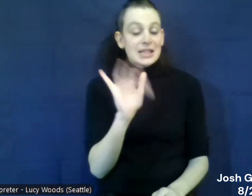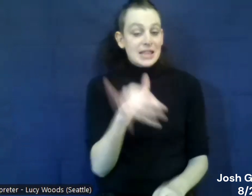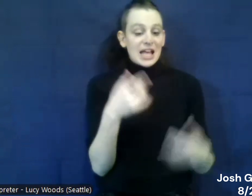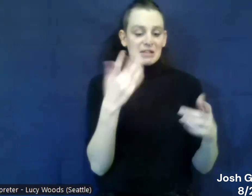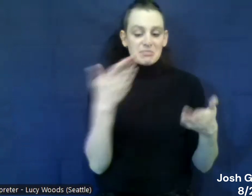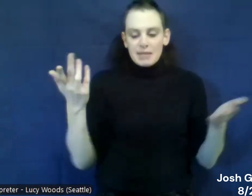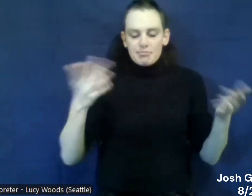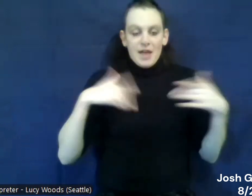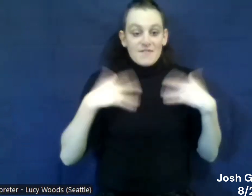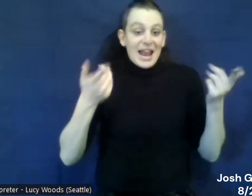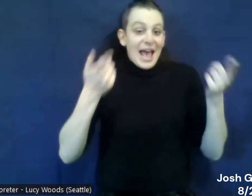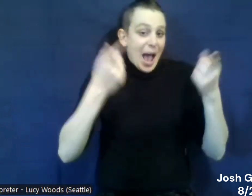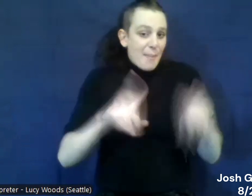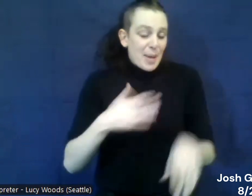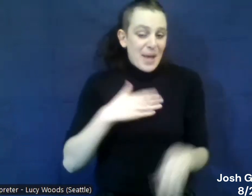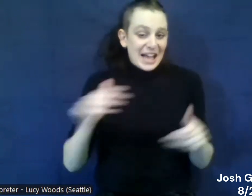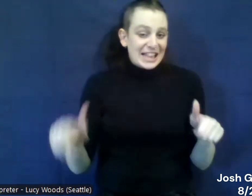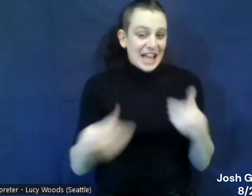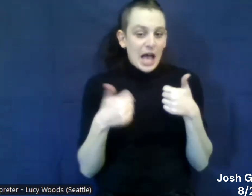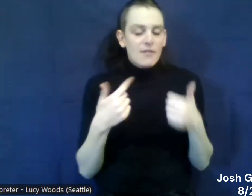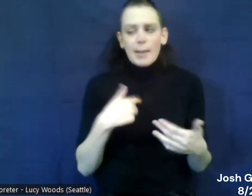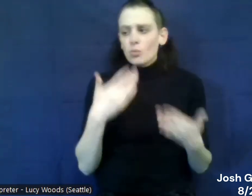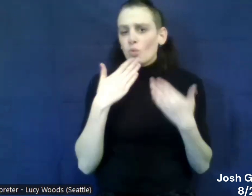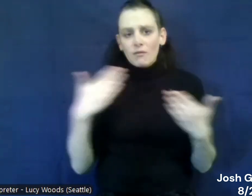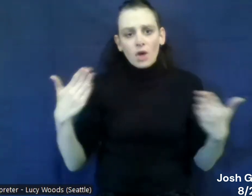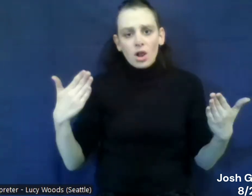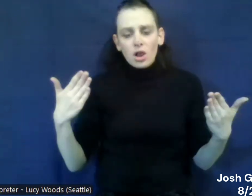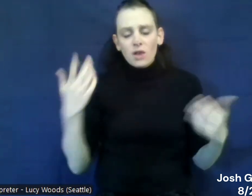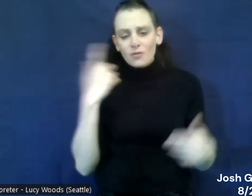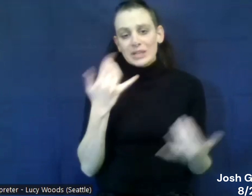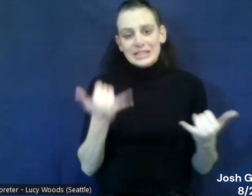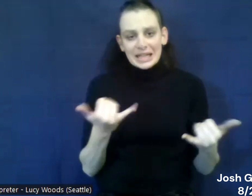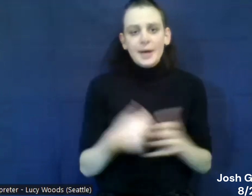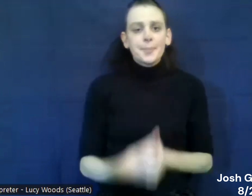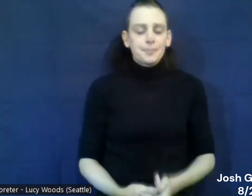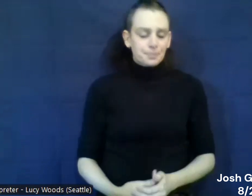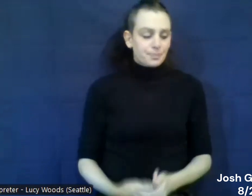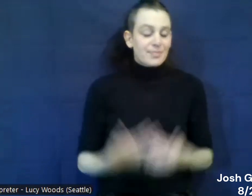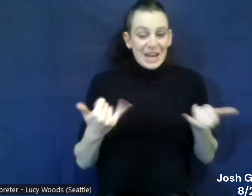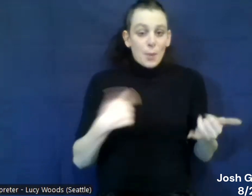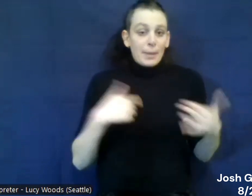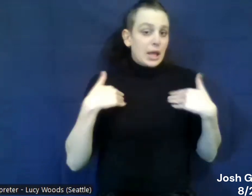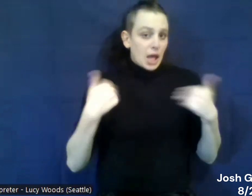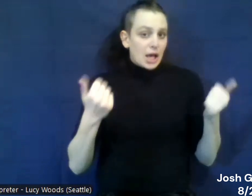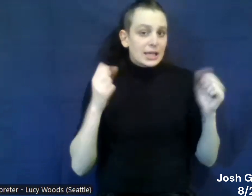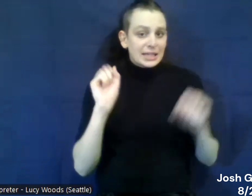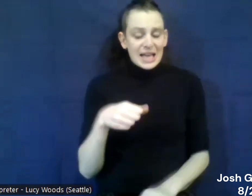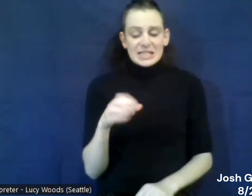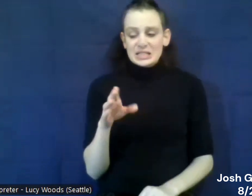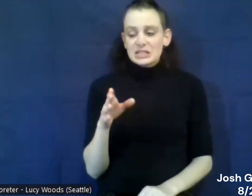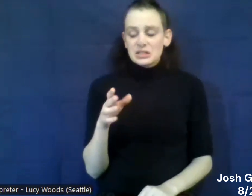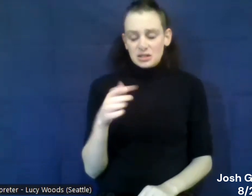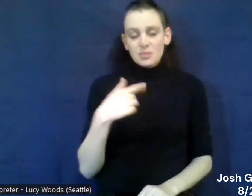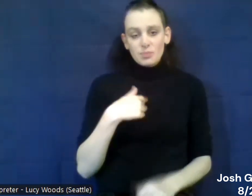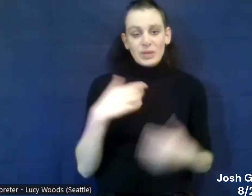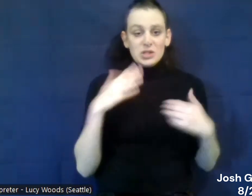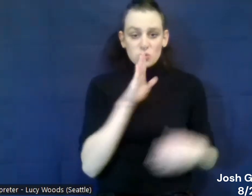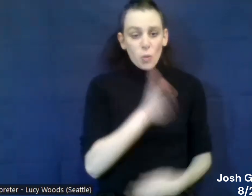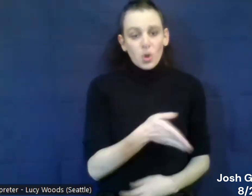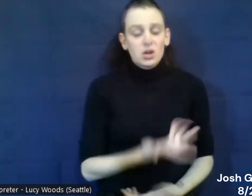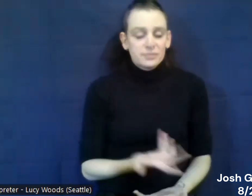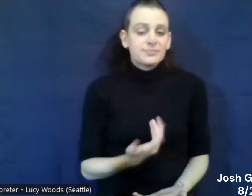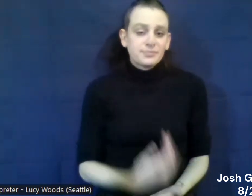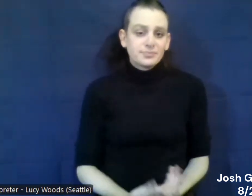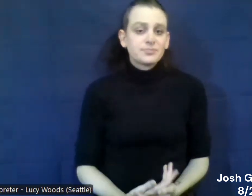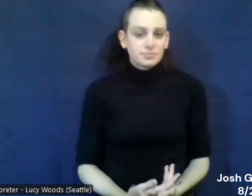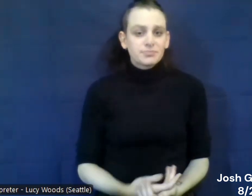um, I am able to, as young as I am, be in a place of sobriety. Um, and